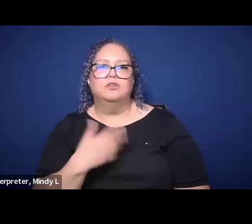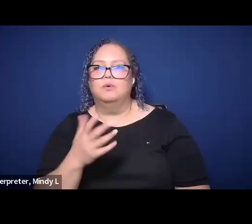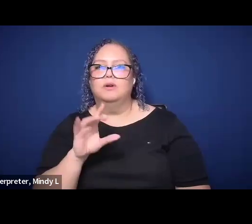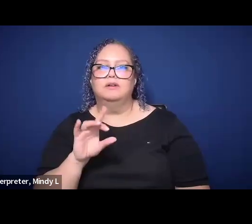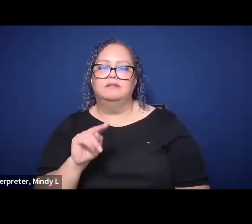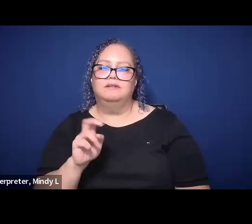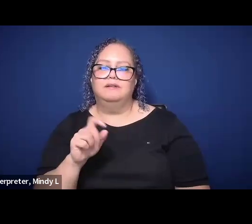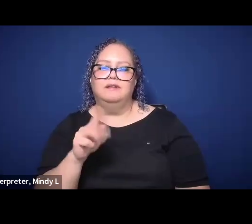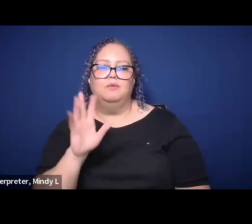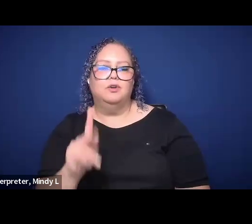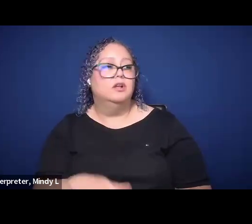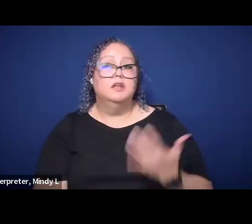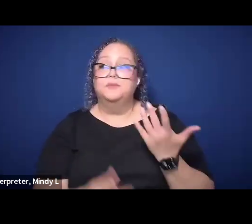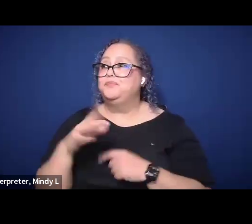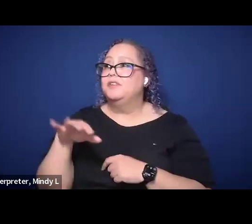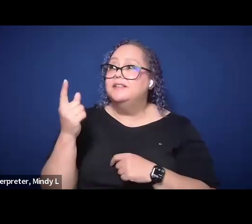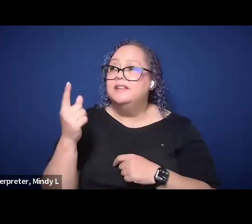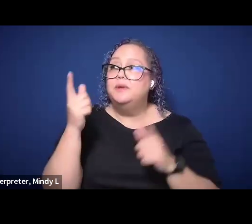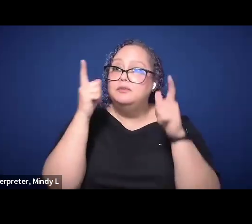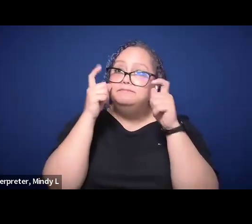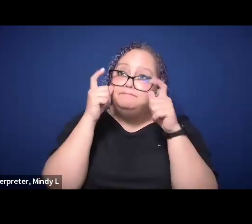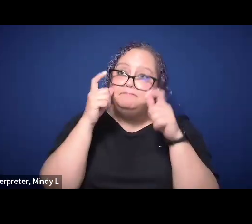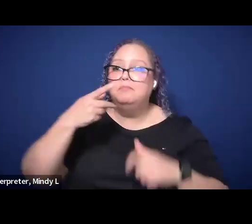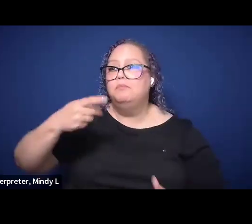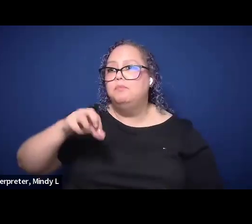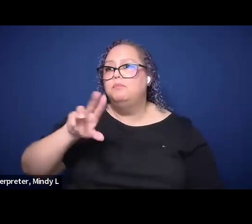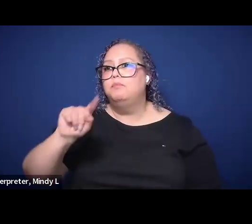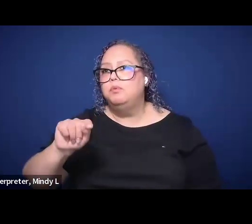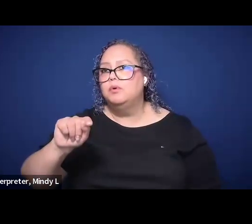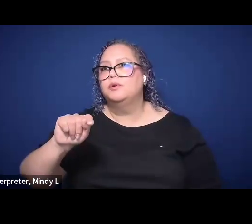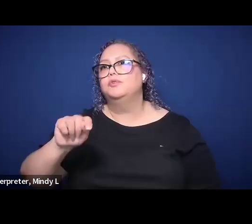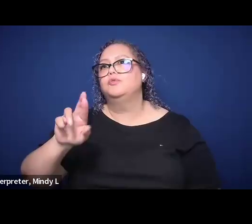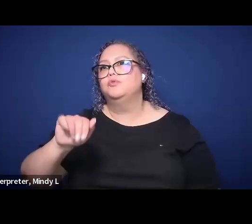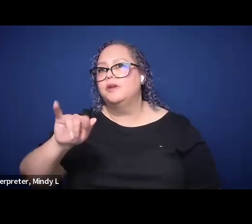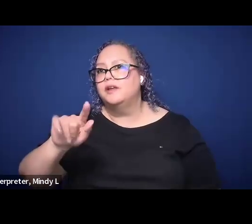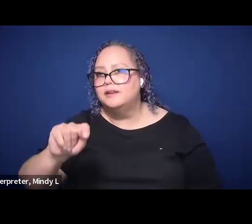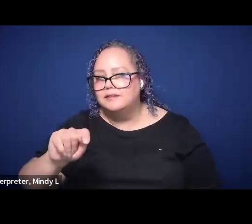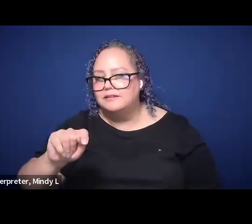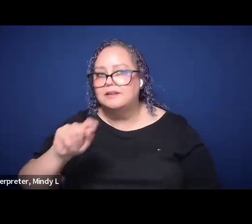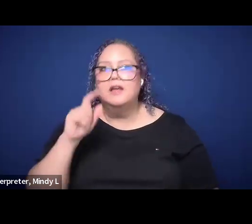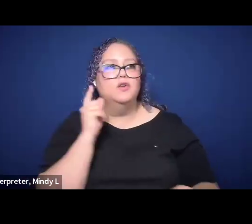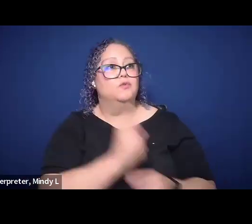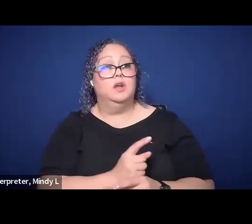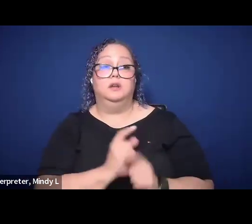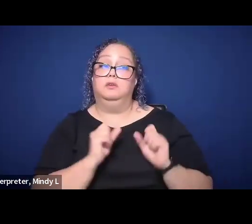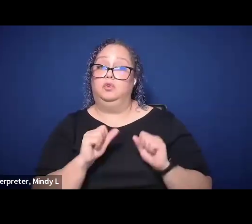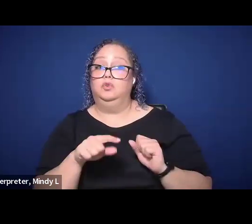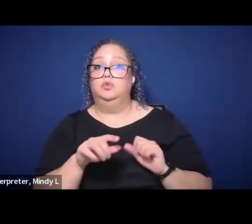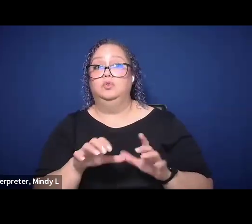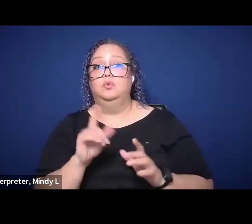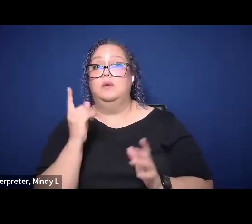portraits for. Excellent. Yes. All right. What about $1,000? Could you make $1,000 this